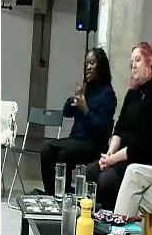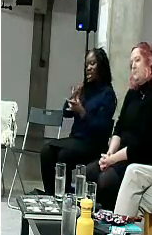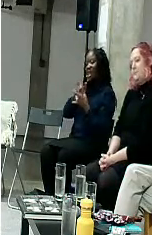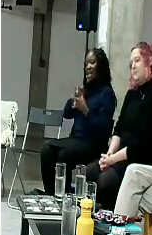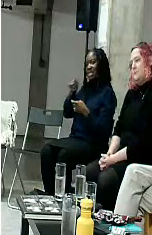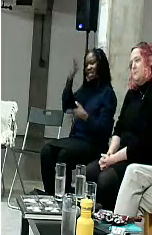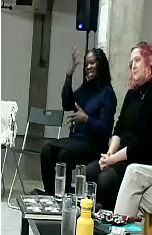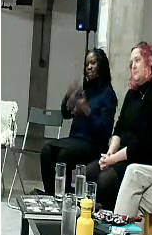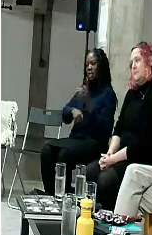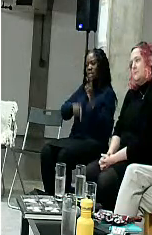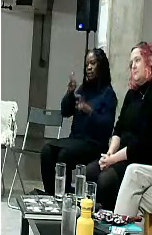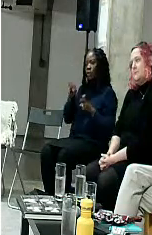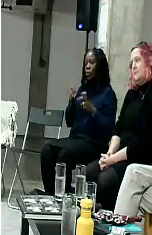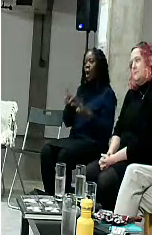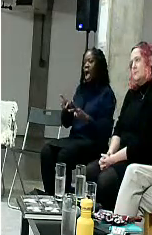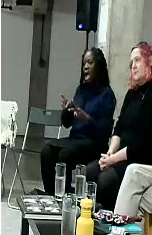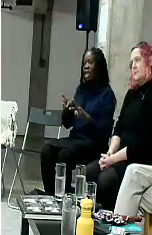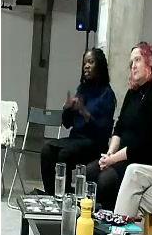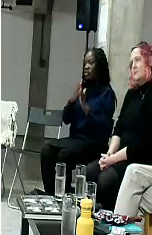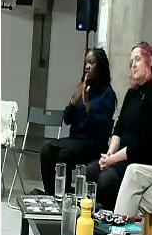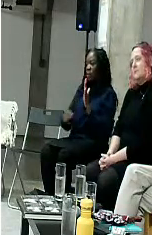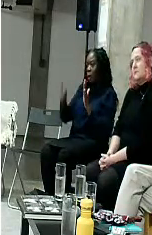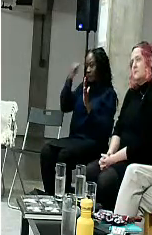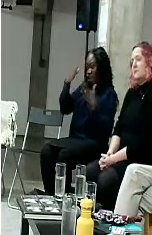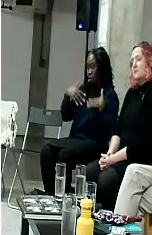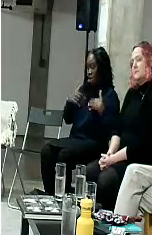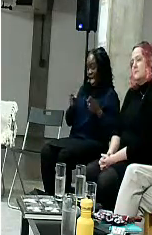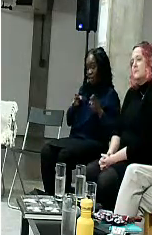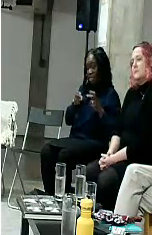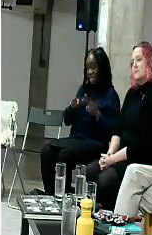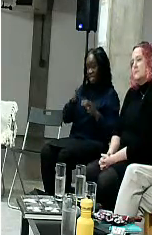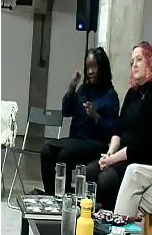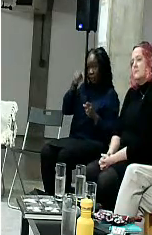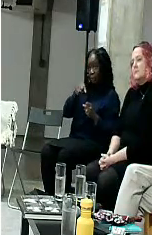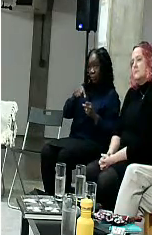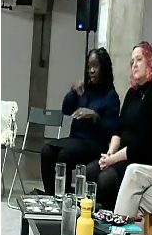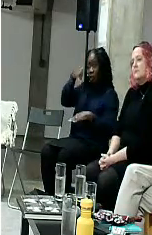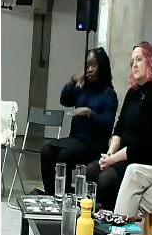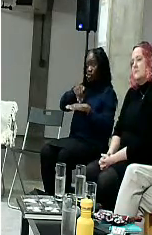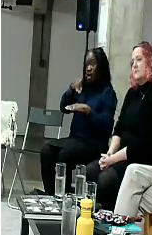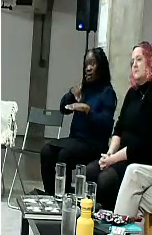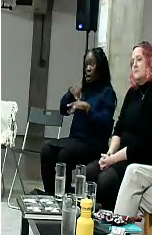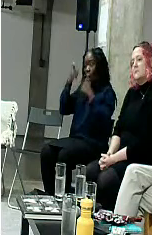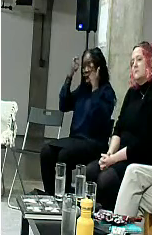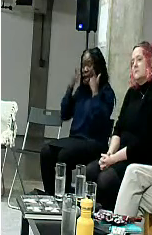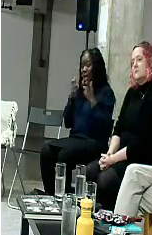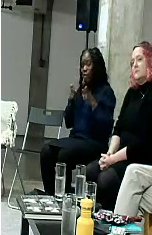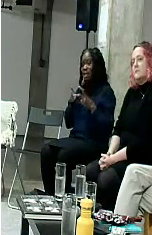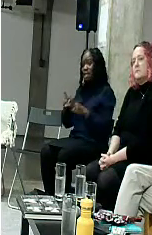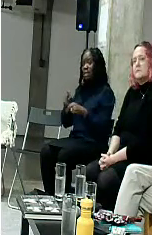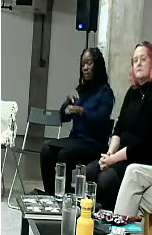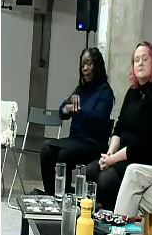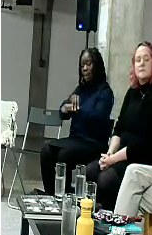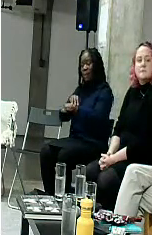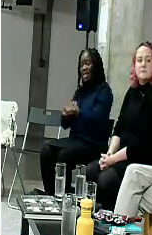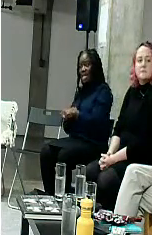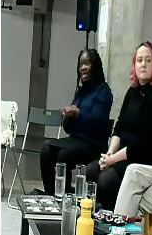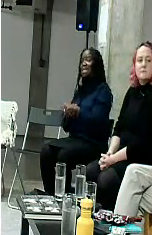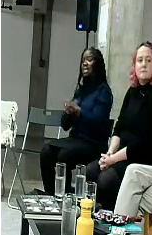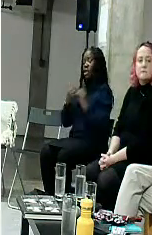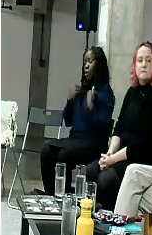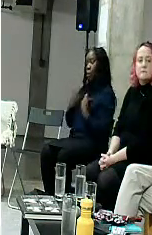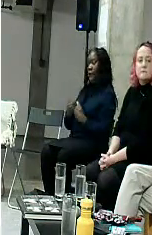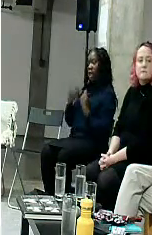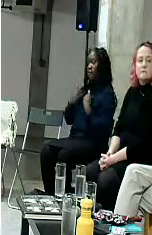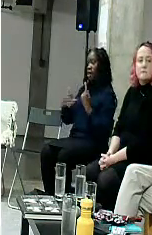ways. So the violence of the mental health system, of the criminal legal system, policing,